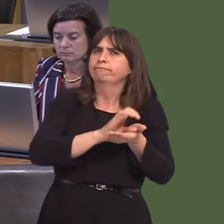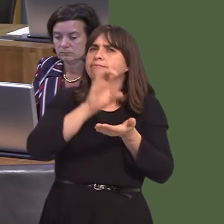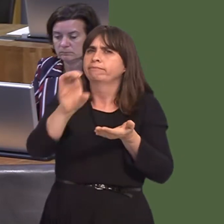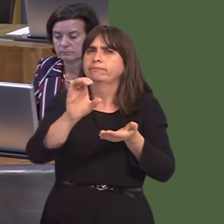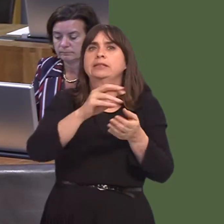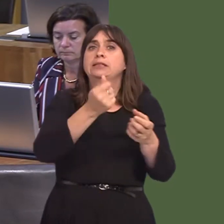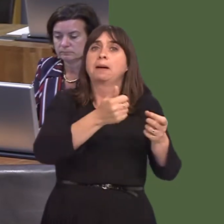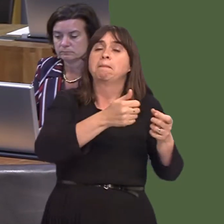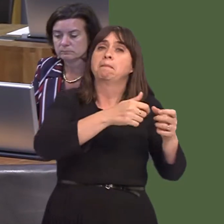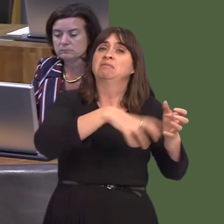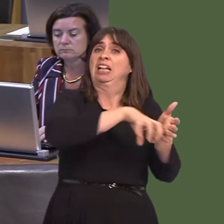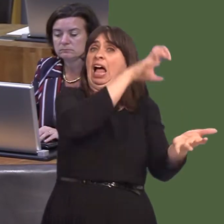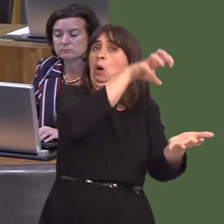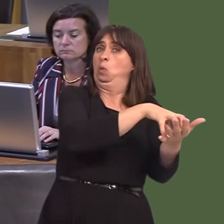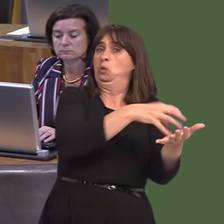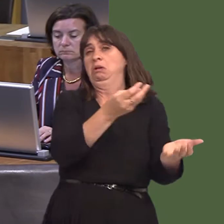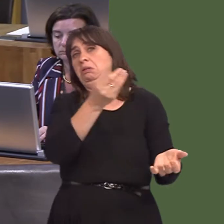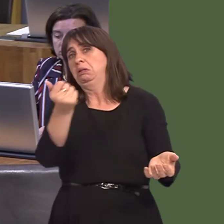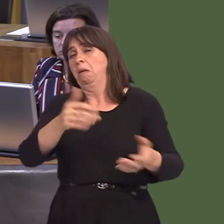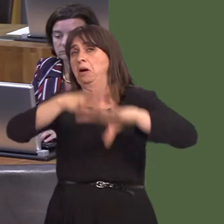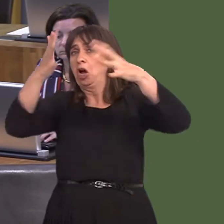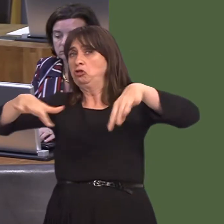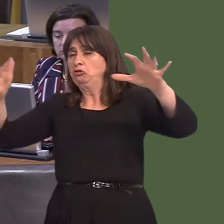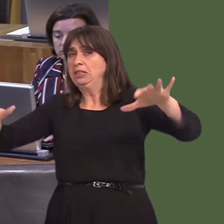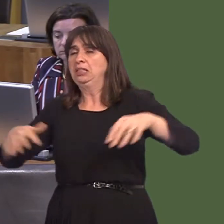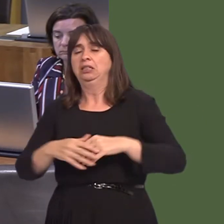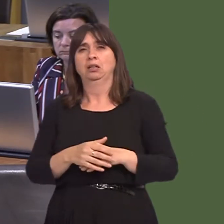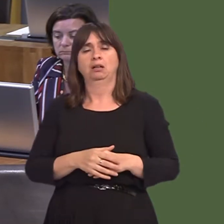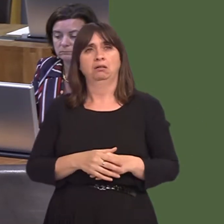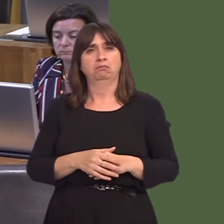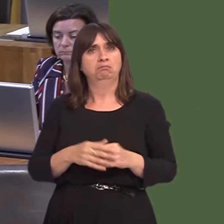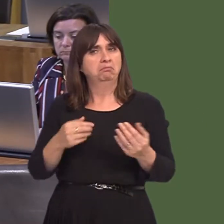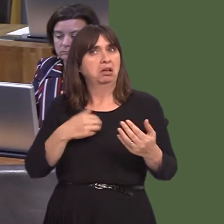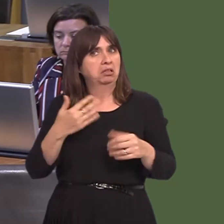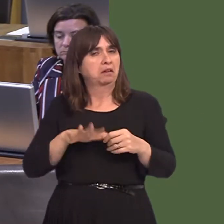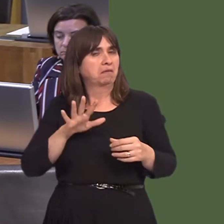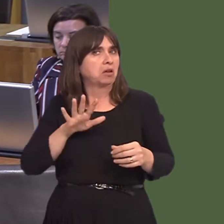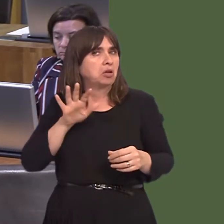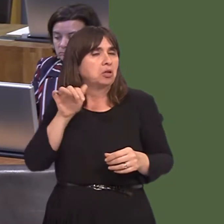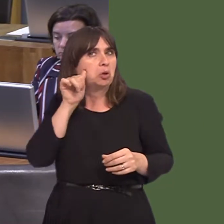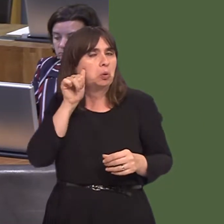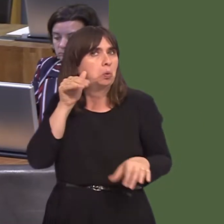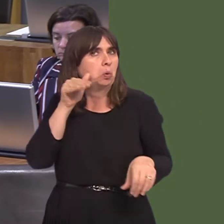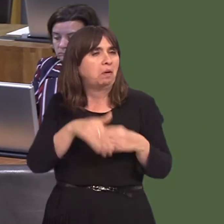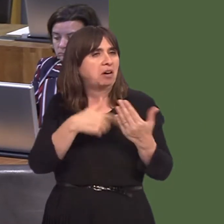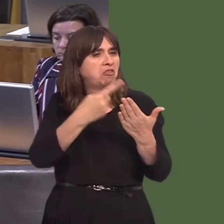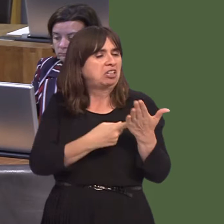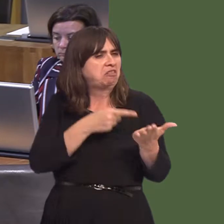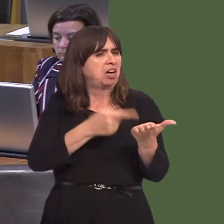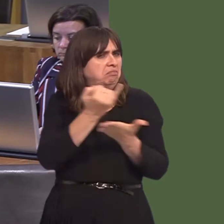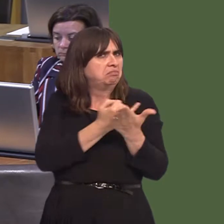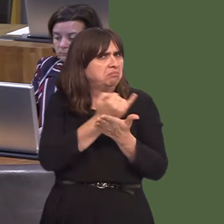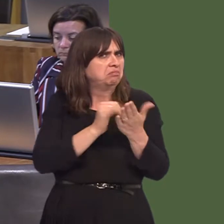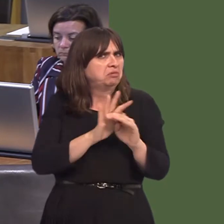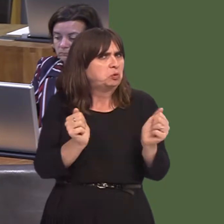urban areas. I'm not aware of anything that falls out with that and would mean